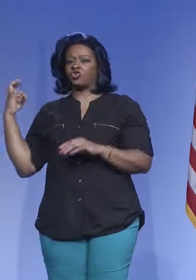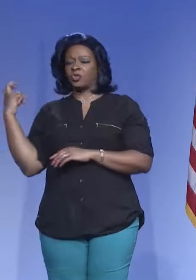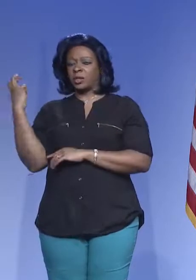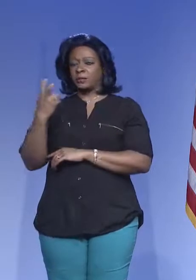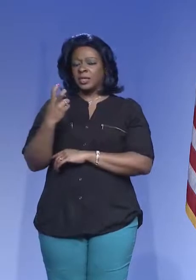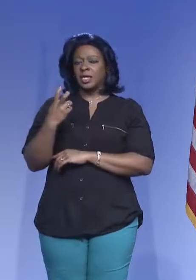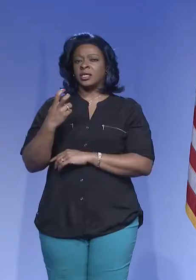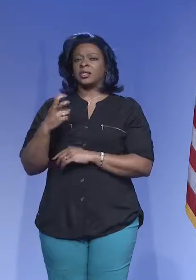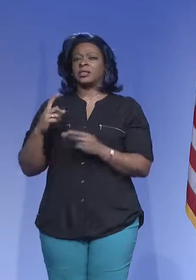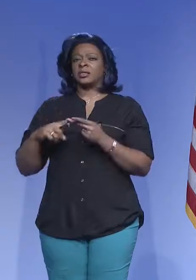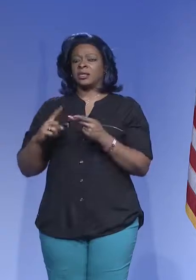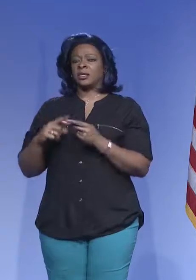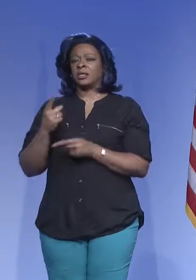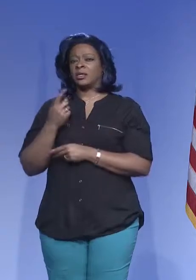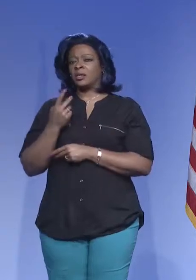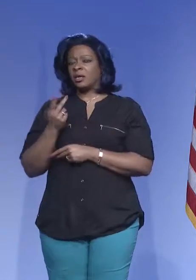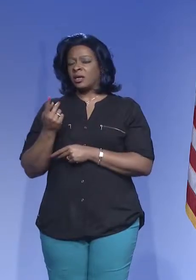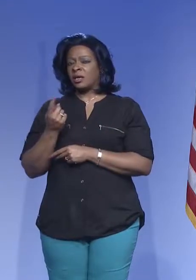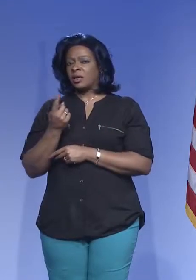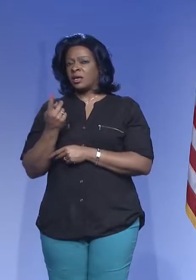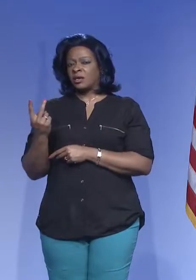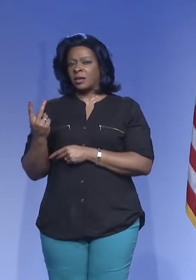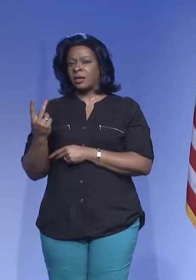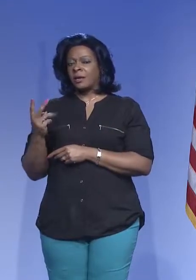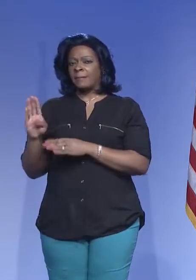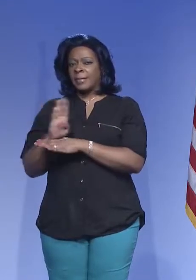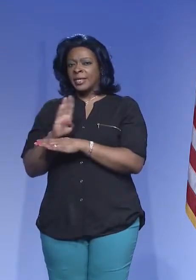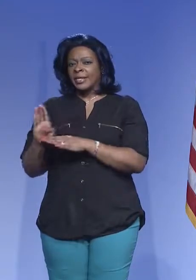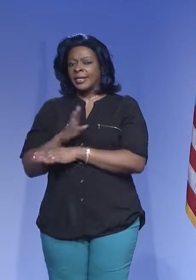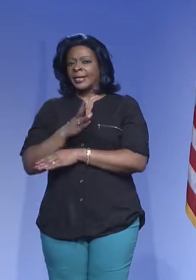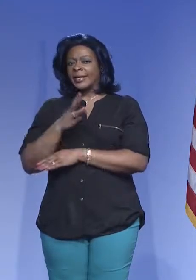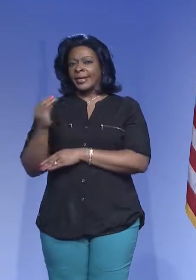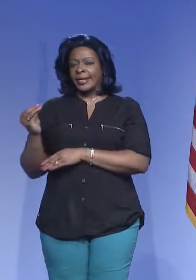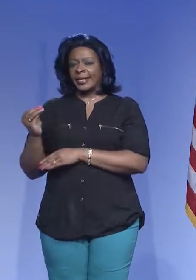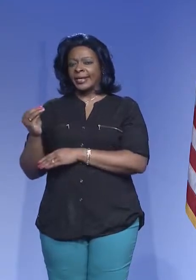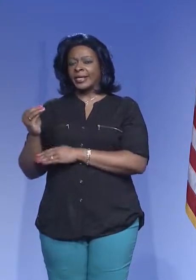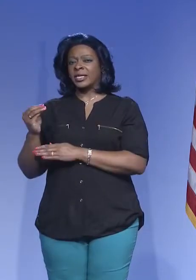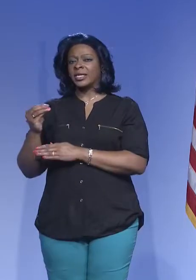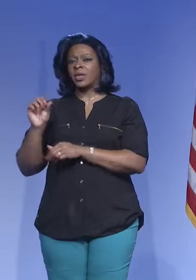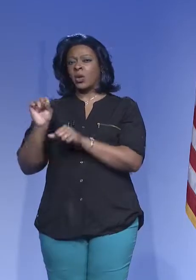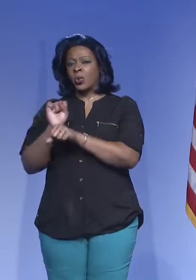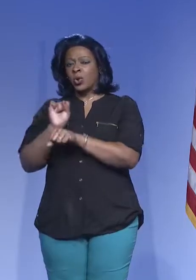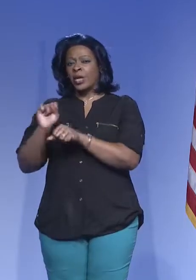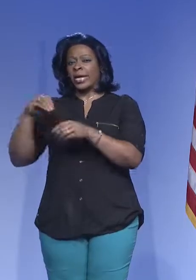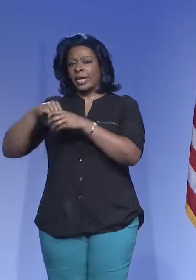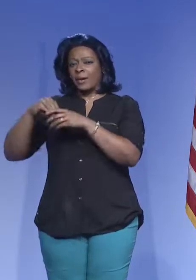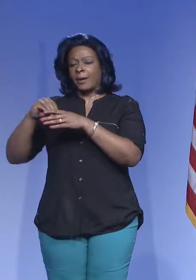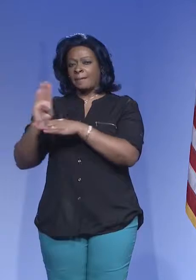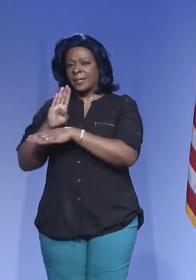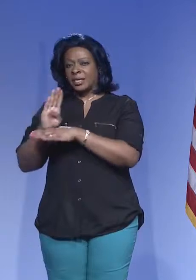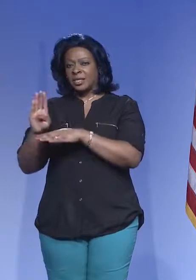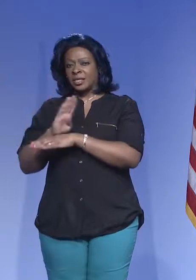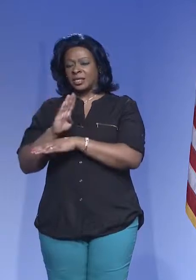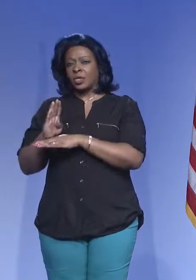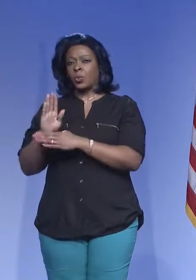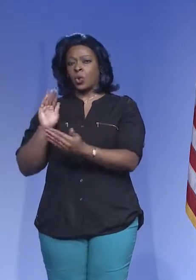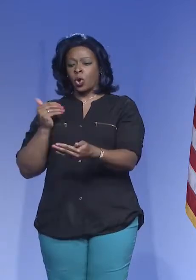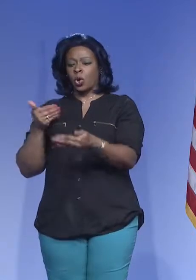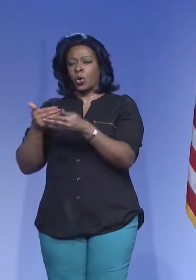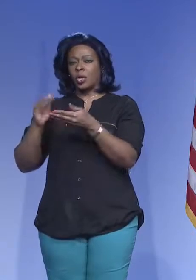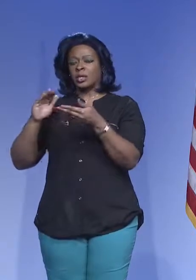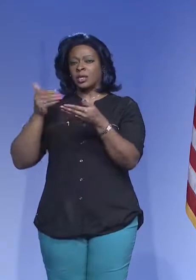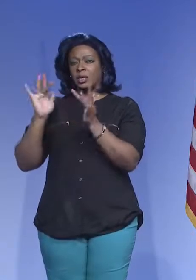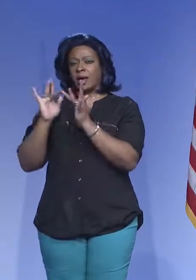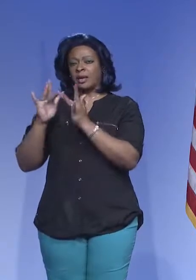transportation, a couple of businesses, and then it specifically says you work in an indoor business where you come into close contact with members of